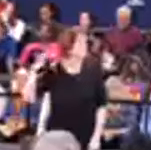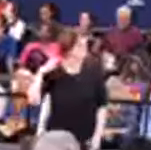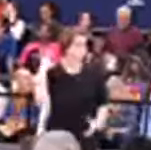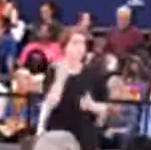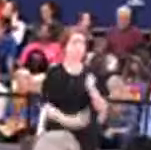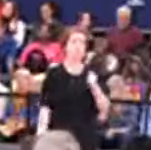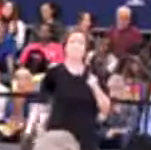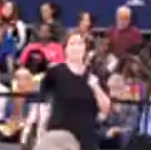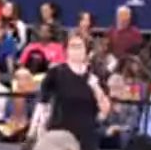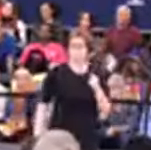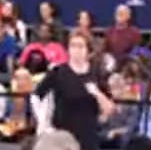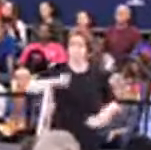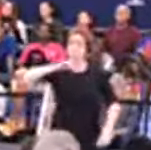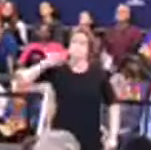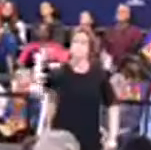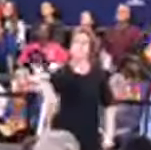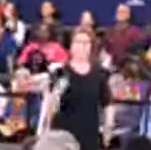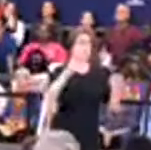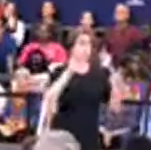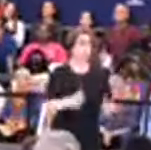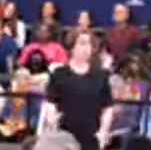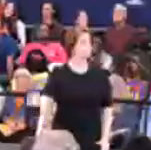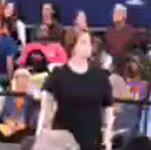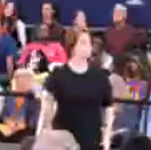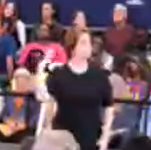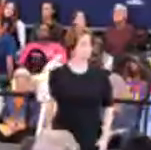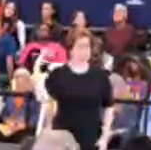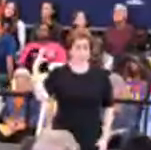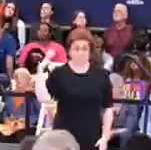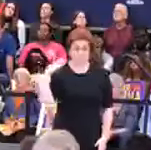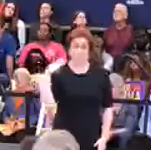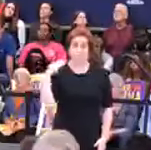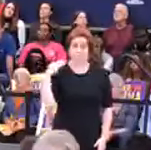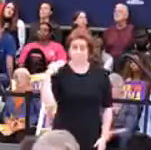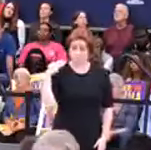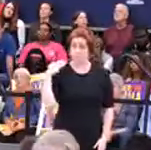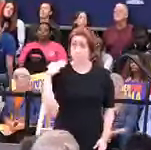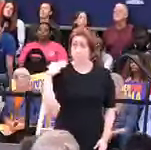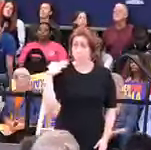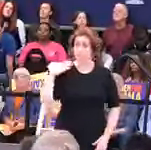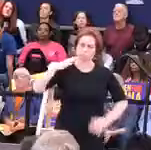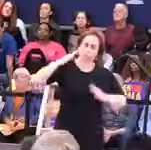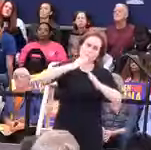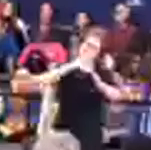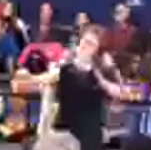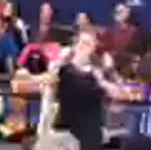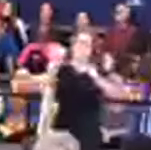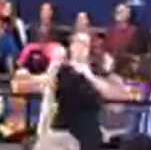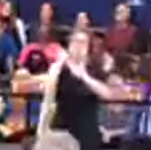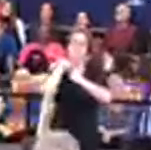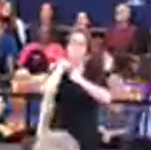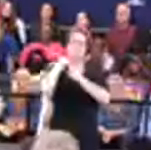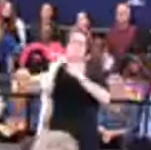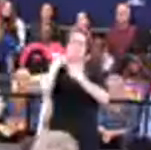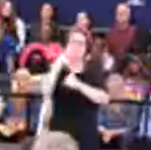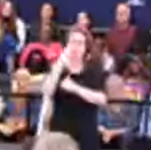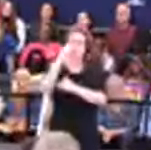The Commander-in-Chief has as her greatest responsibility